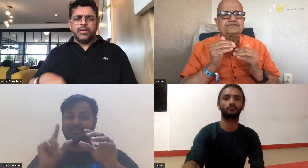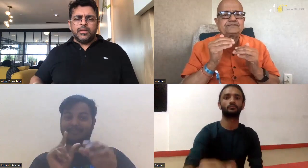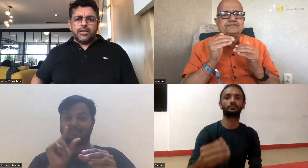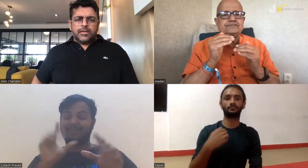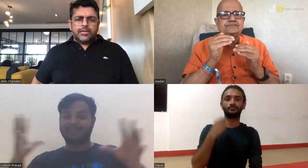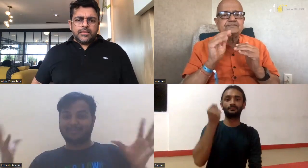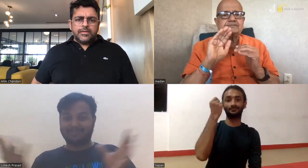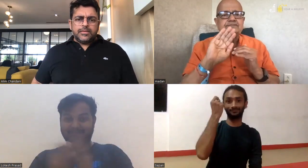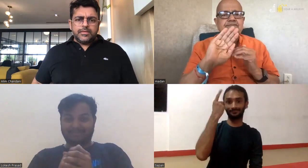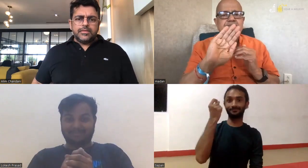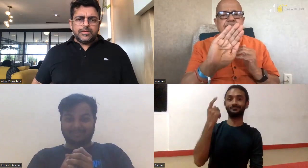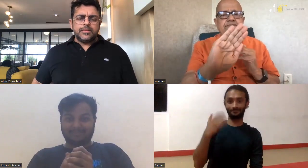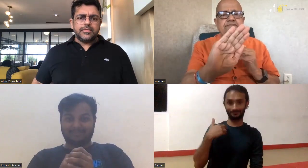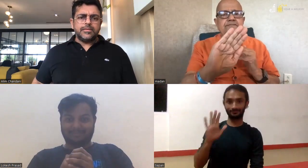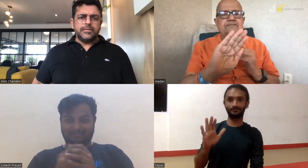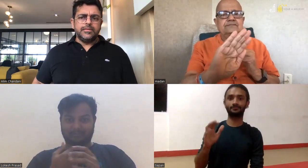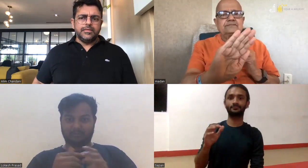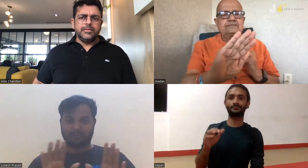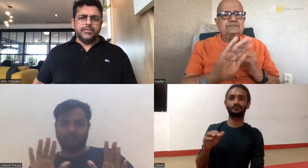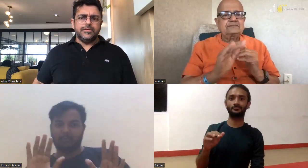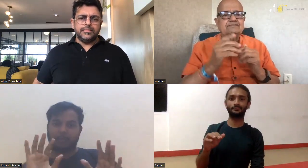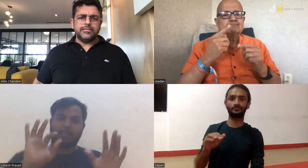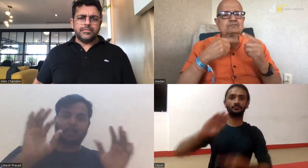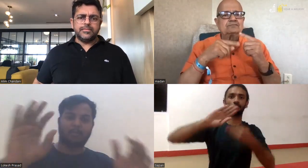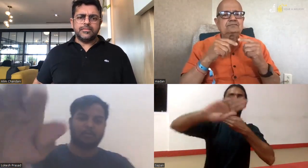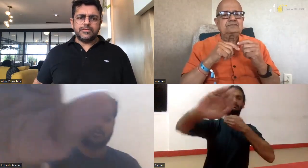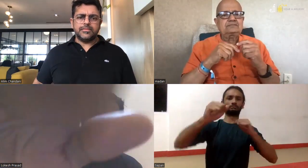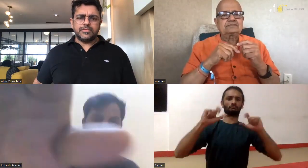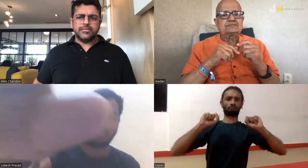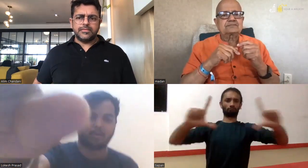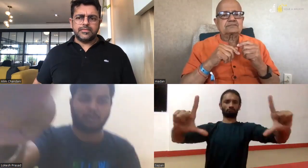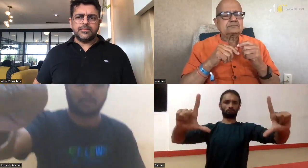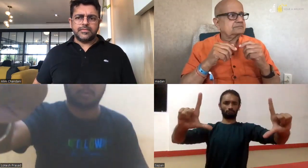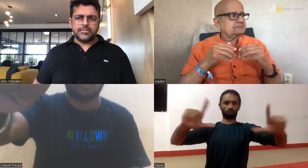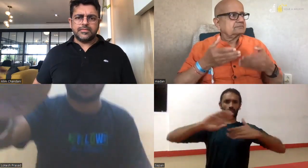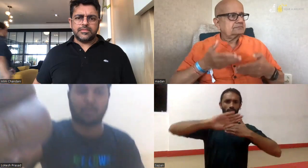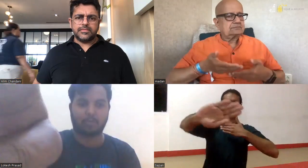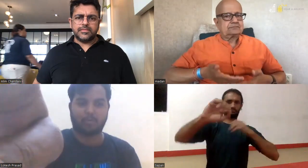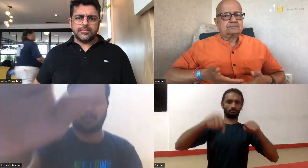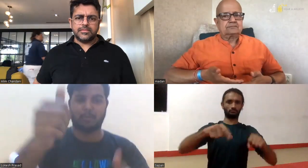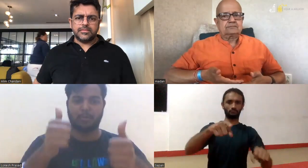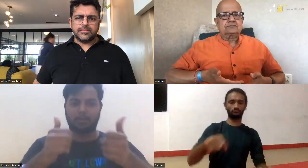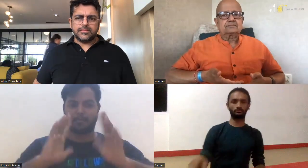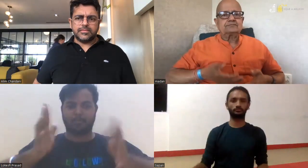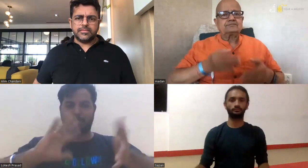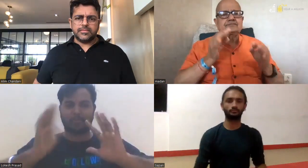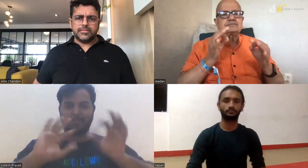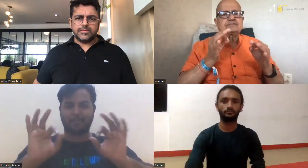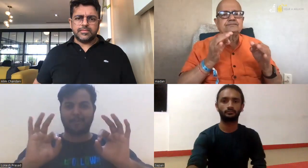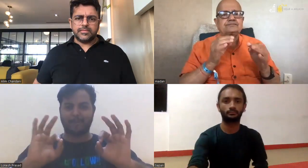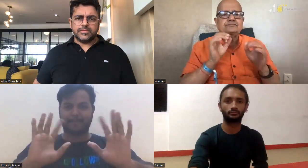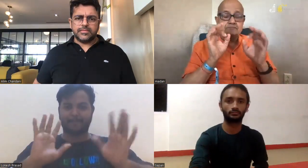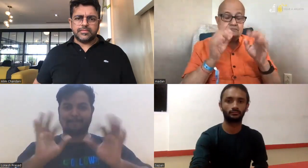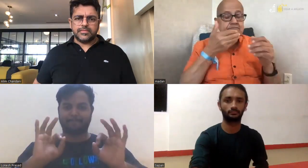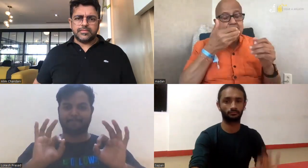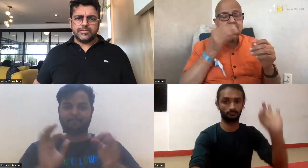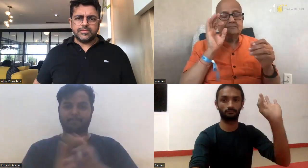So, oh, I think Sapan's internet's gone again. Go ahead, go ahead. I'll support you.